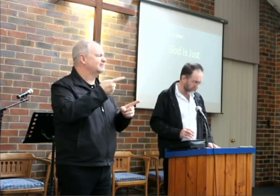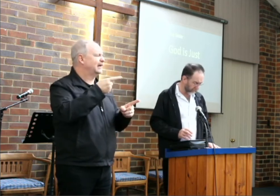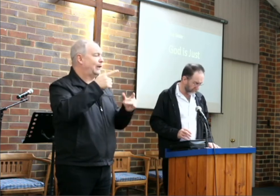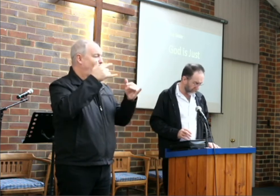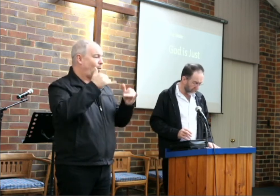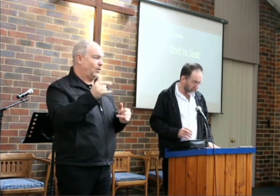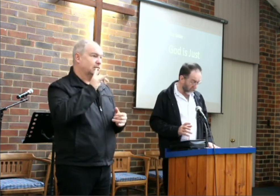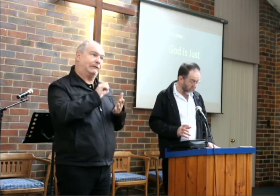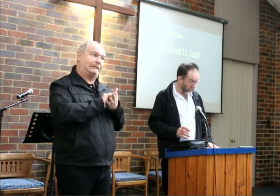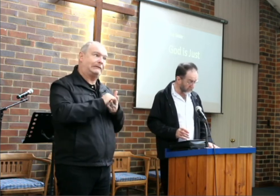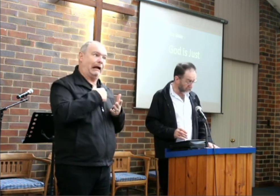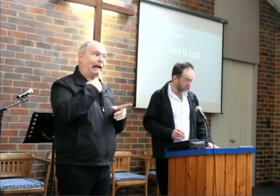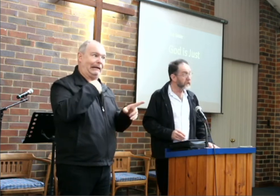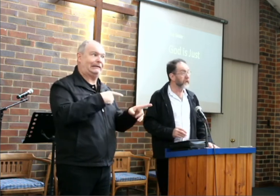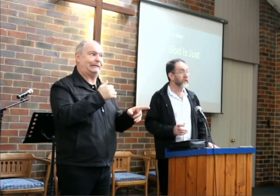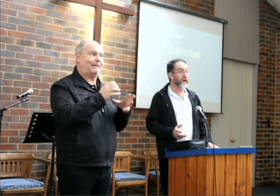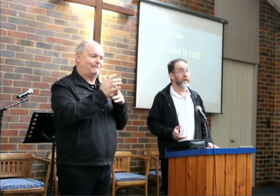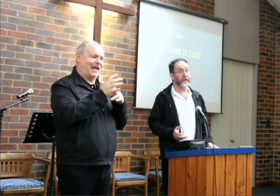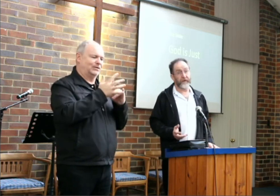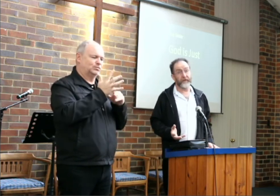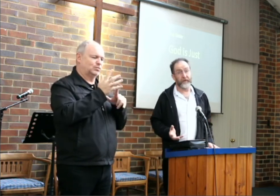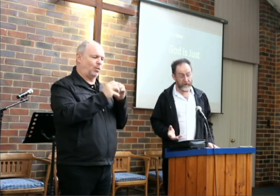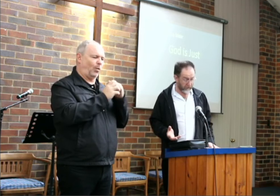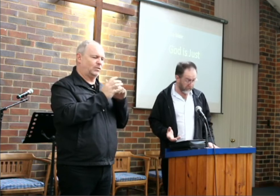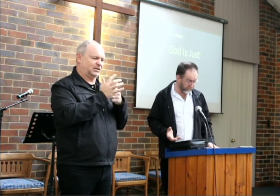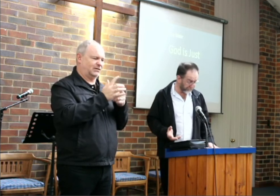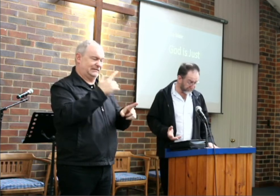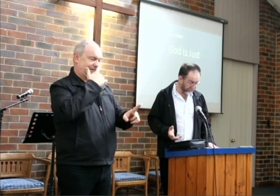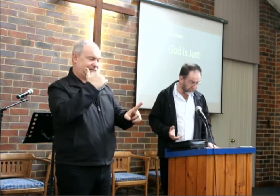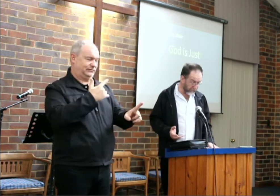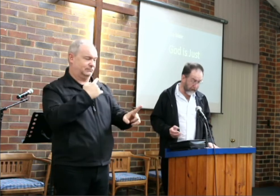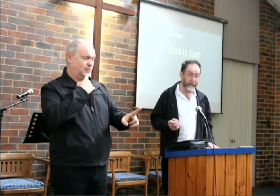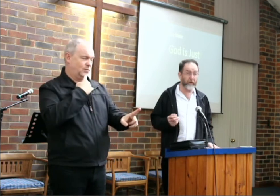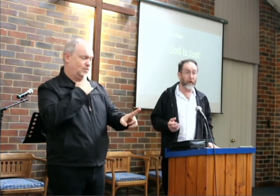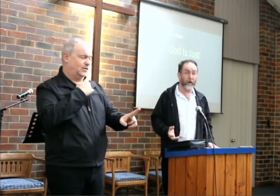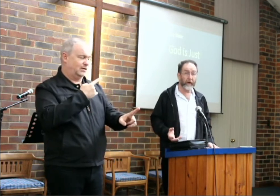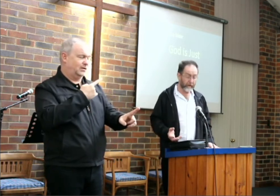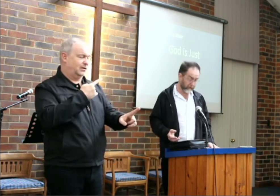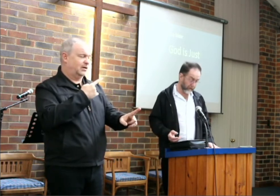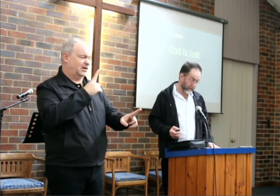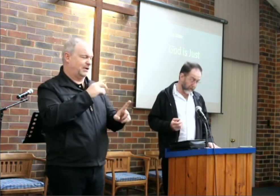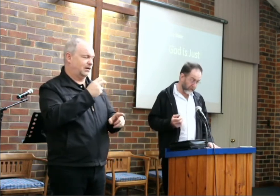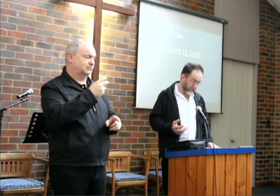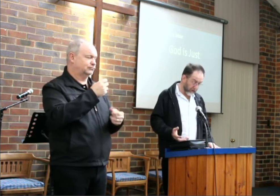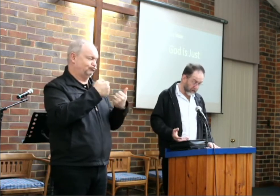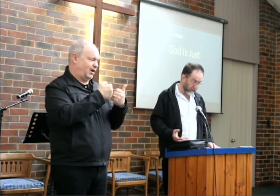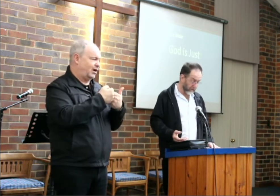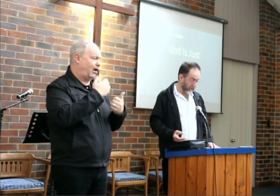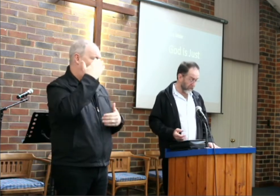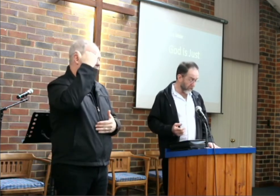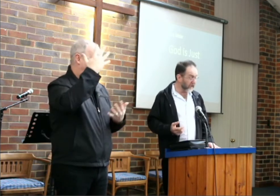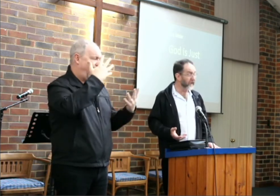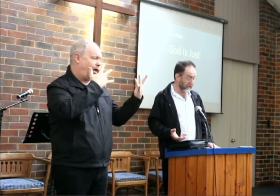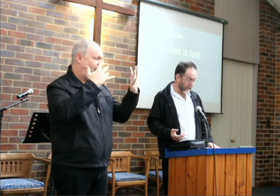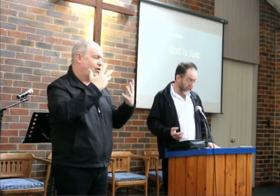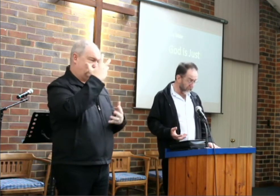that? The court heard that the then 17-year-old had been high, drunk,